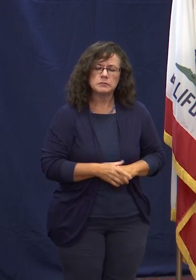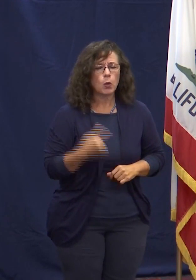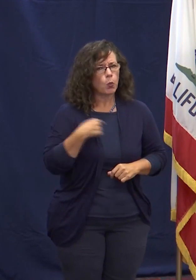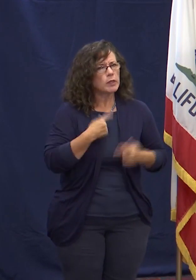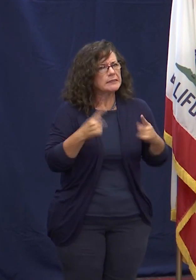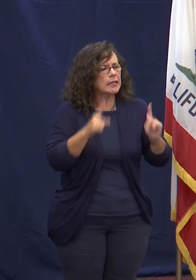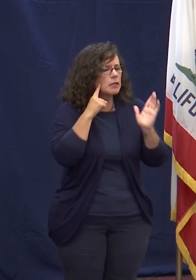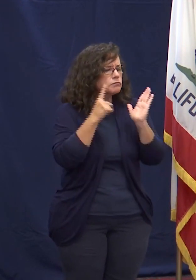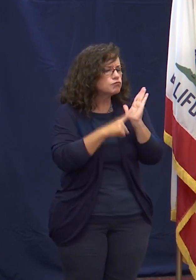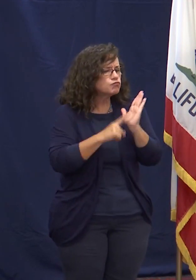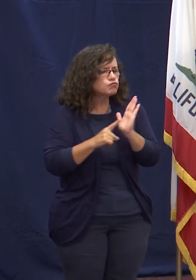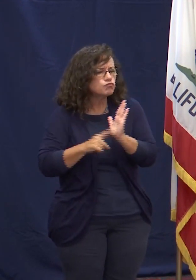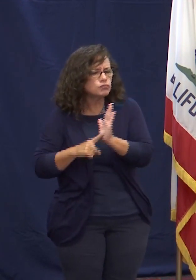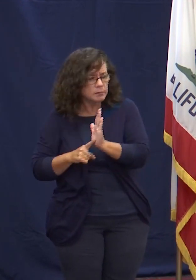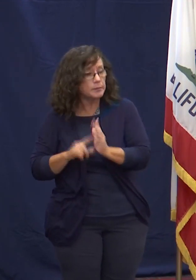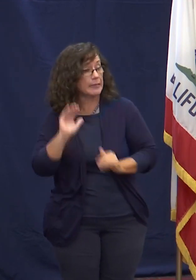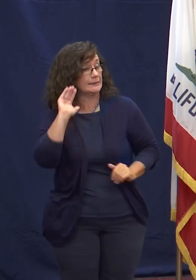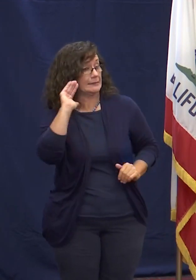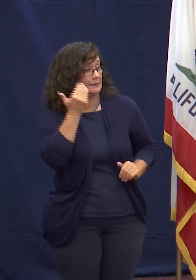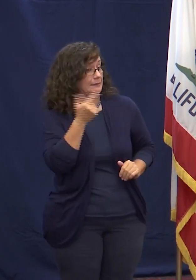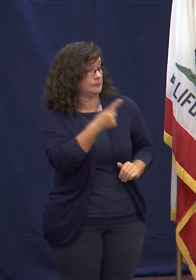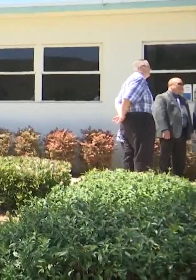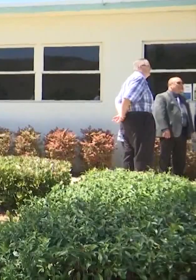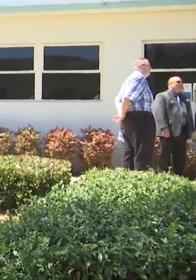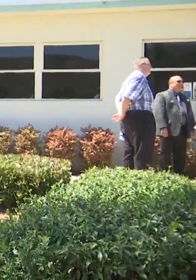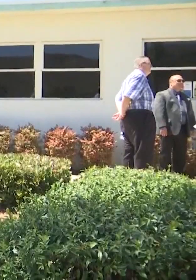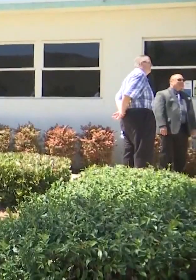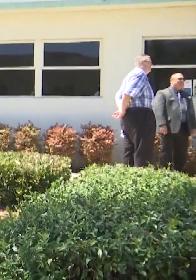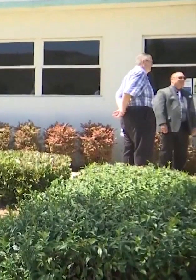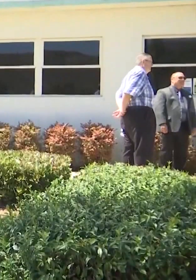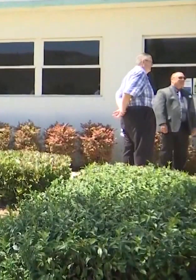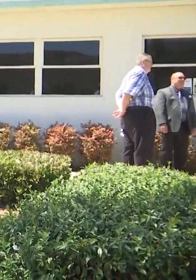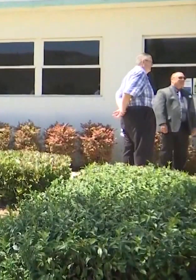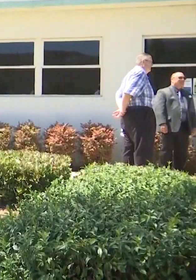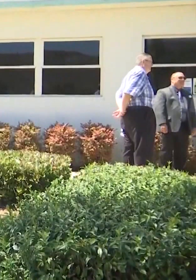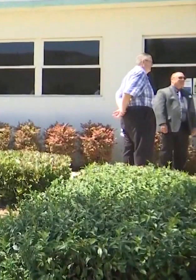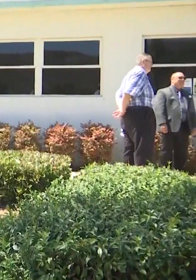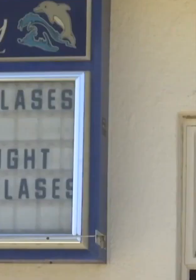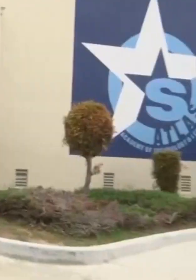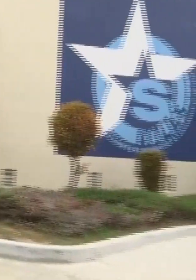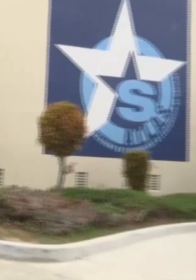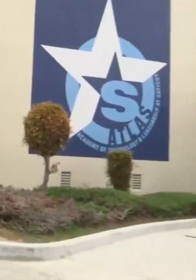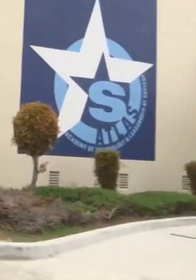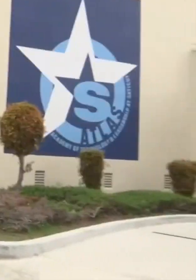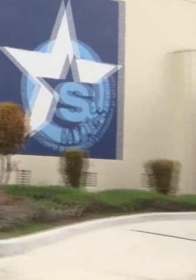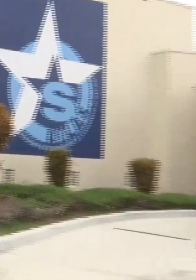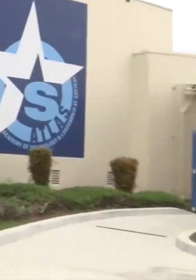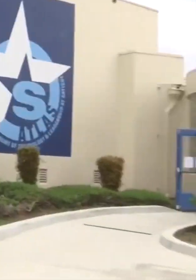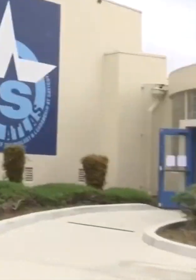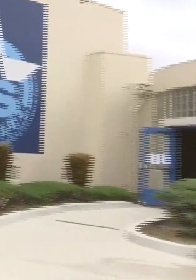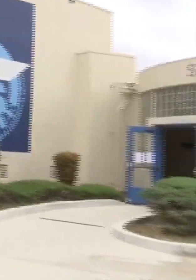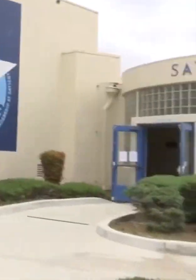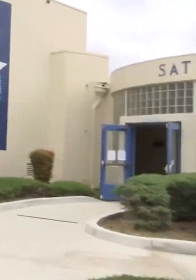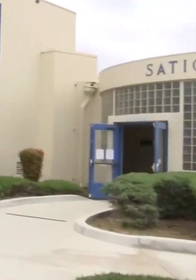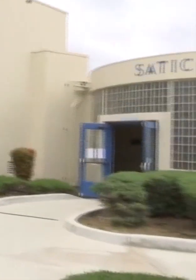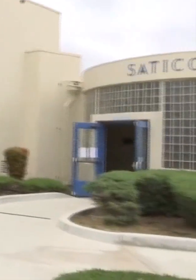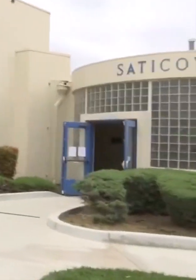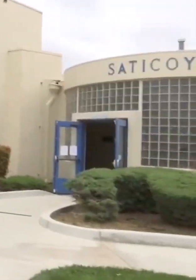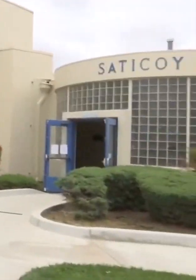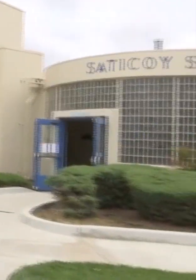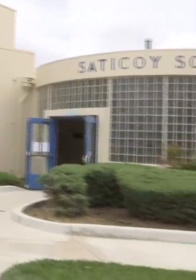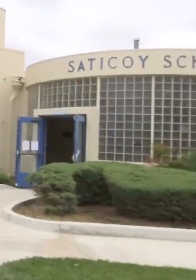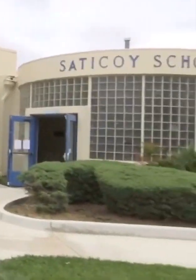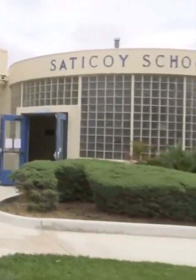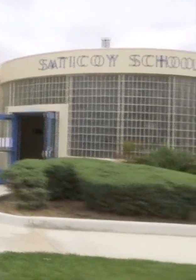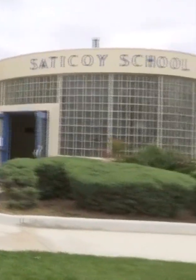evidence indicates that children are less likely to be symptomatic and less likely to have severe disease resulting from COVID-19